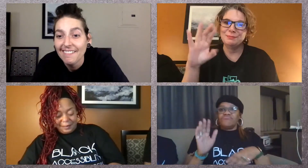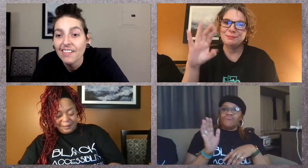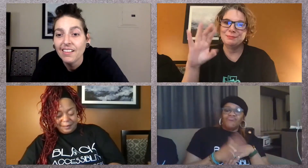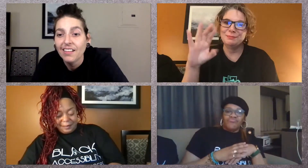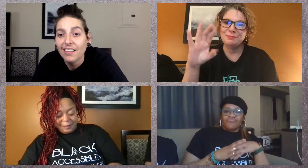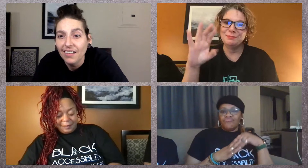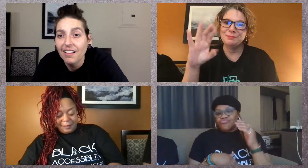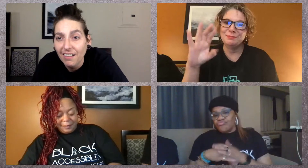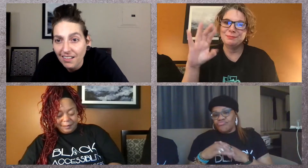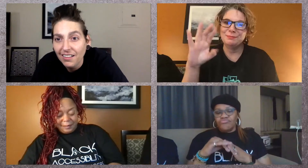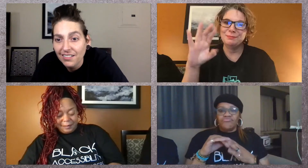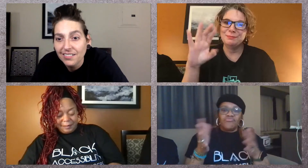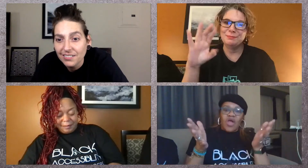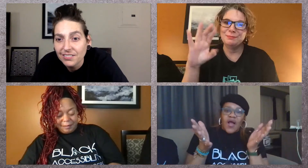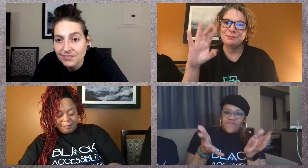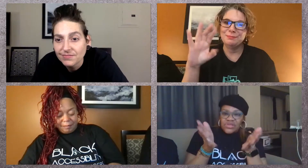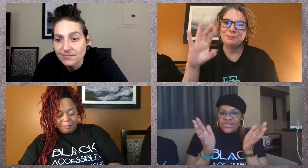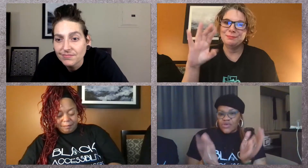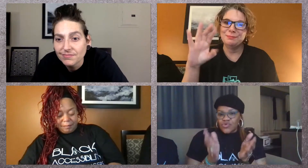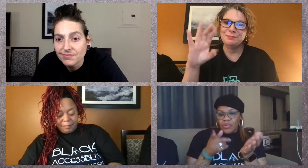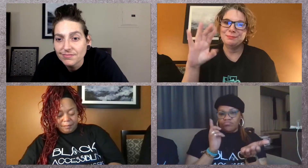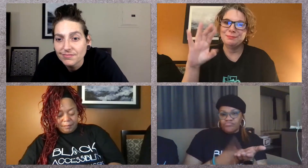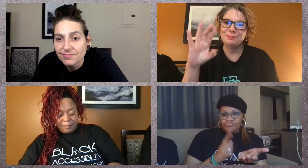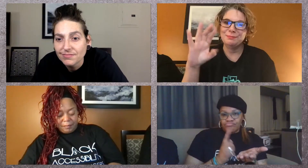Oh, I'm sorry.